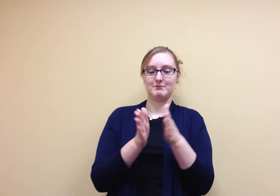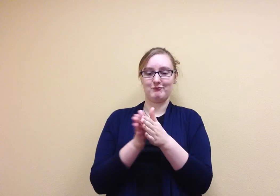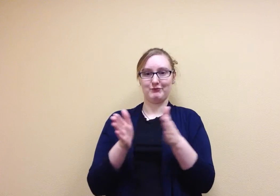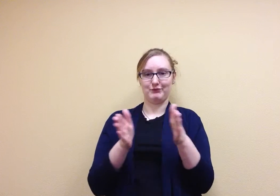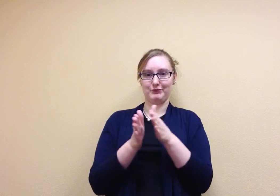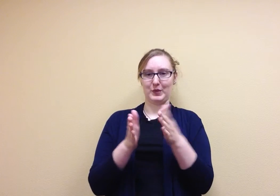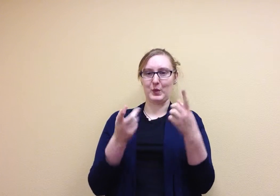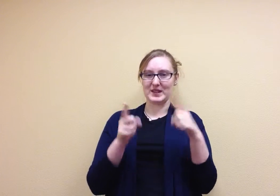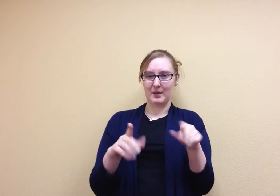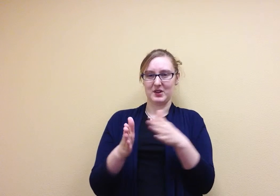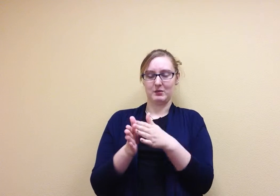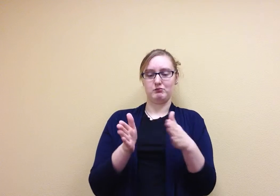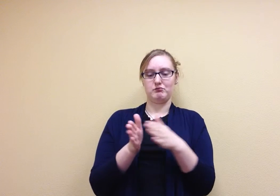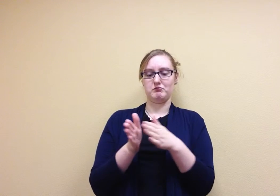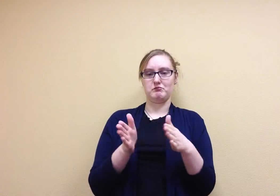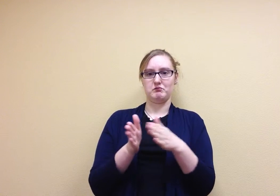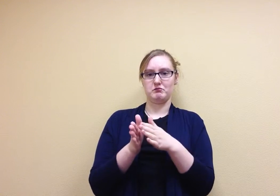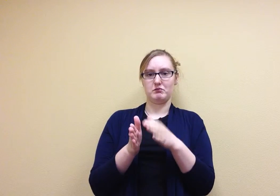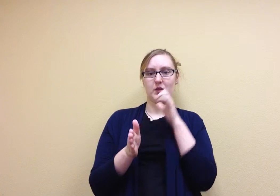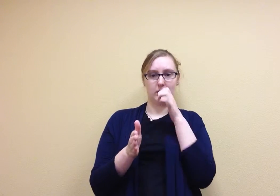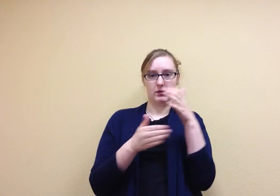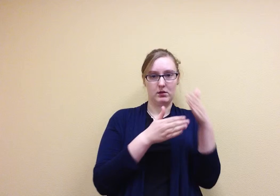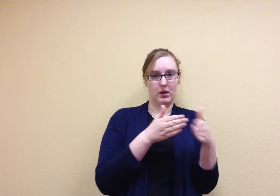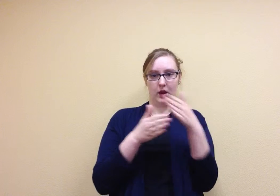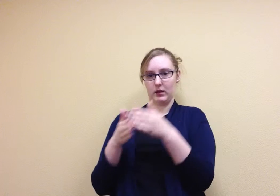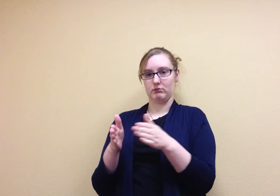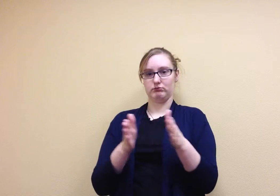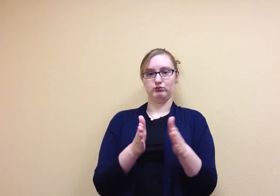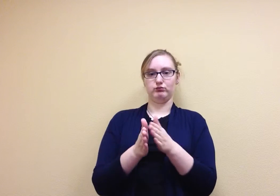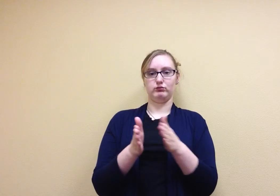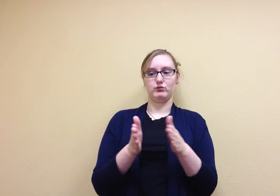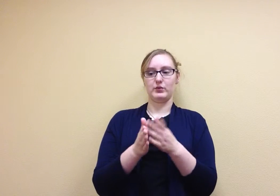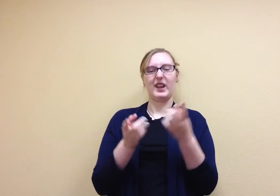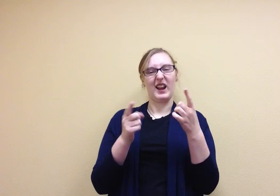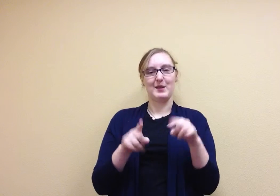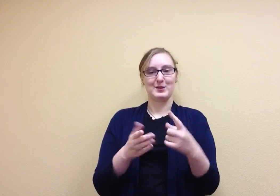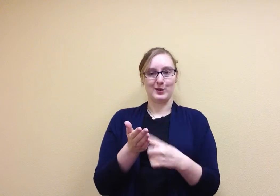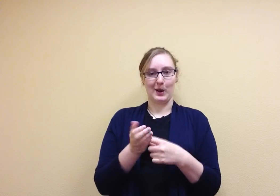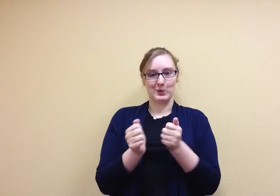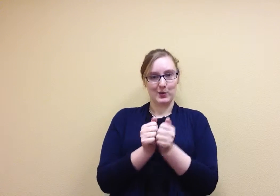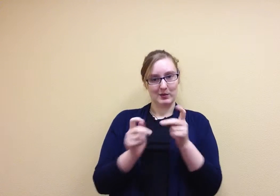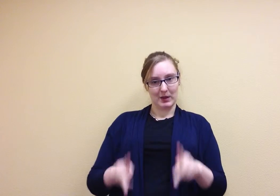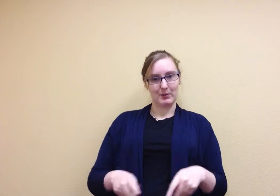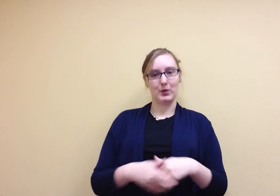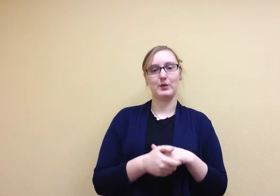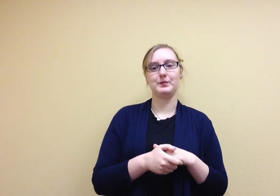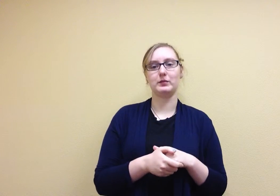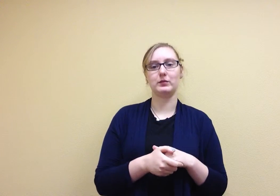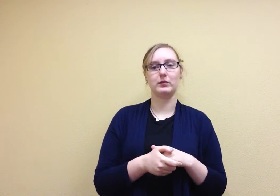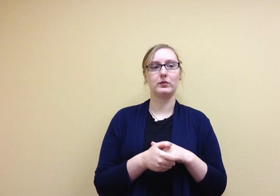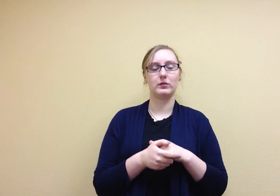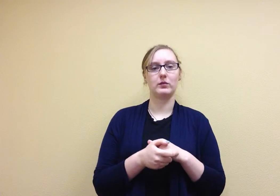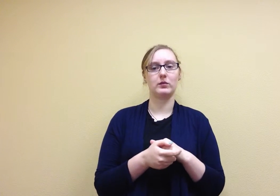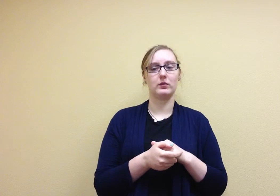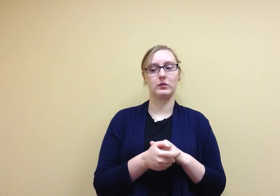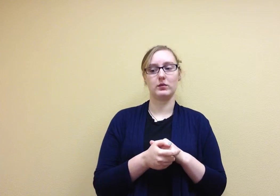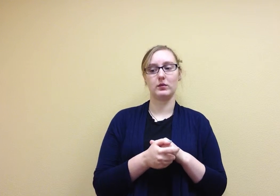the middle? This sometimes happens to people too. Jesse, what do you think's happening in the middle?